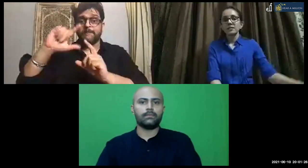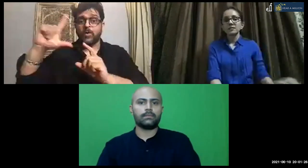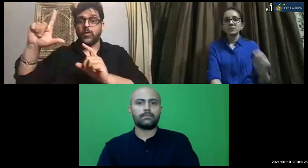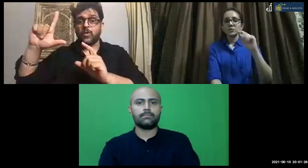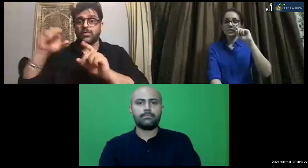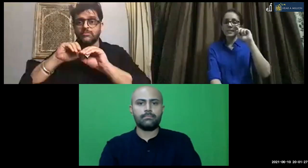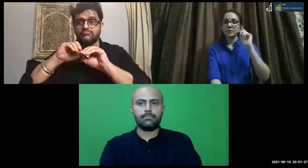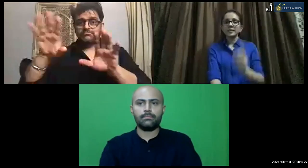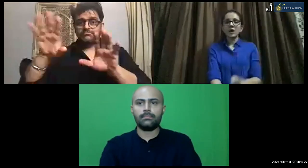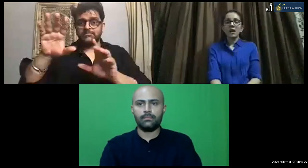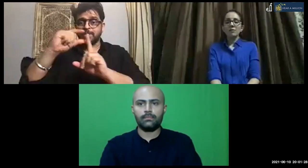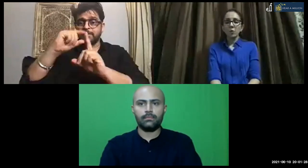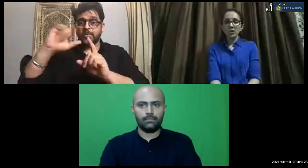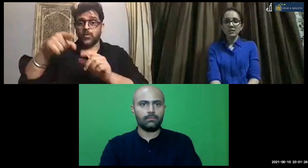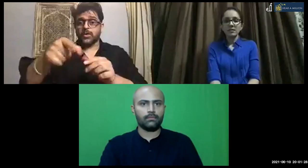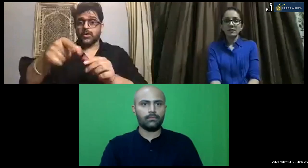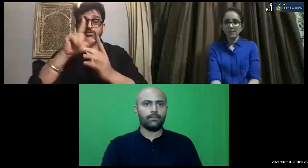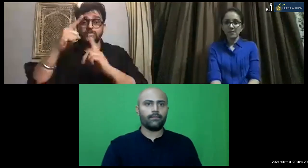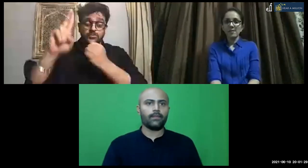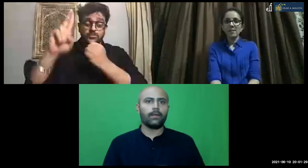Right. Firstly, we'll now have a poll.